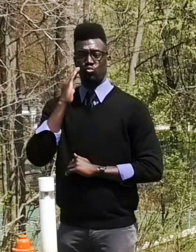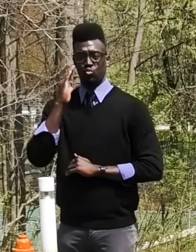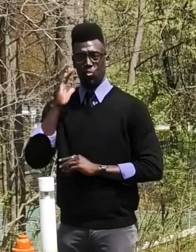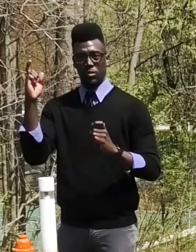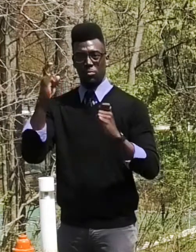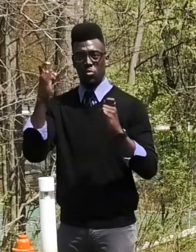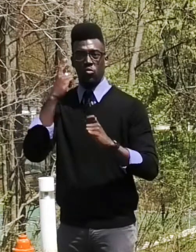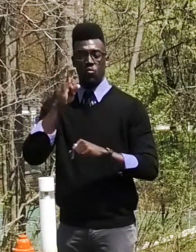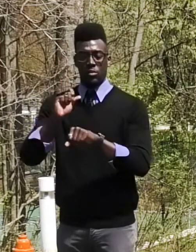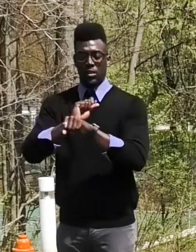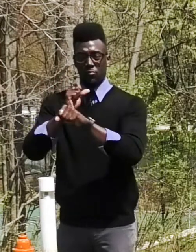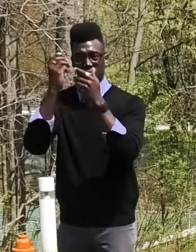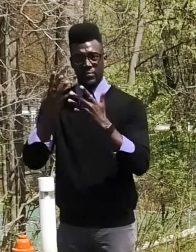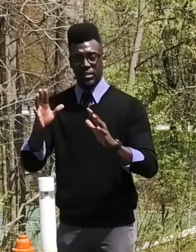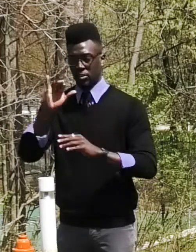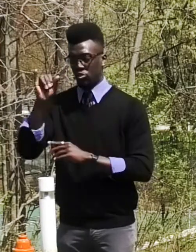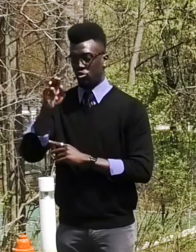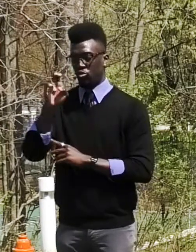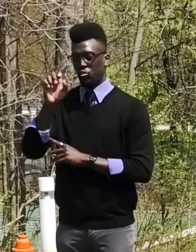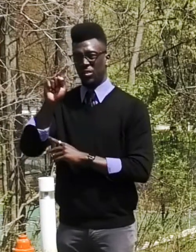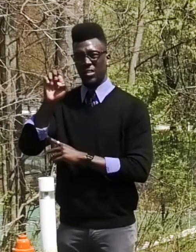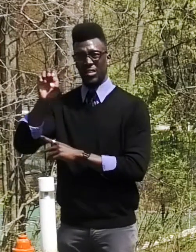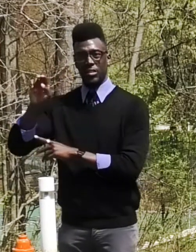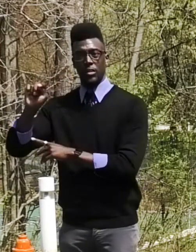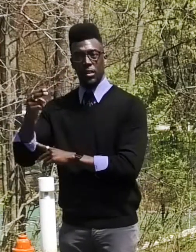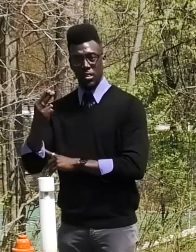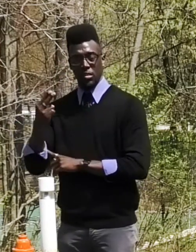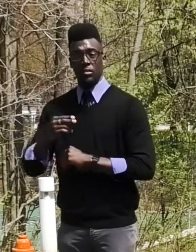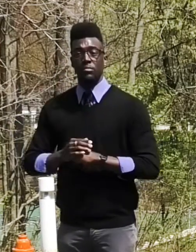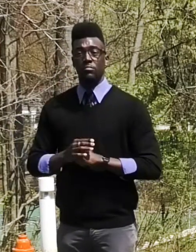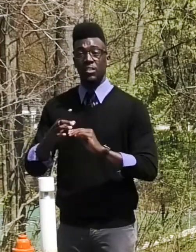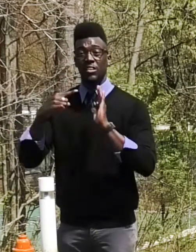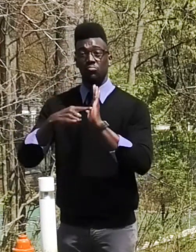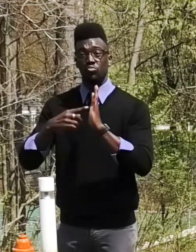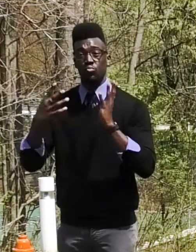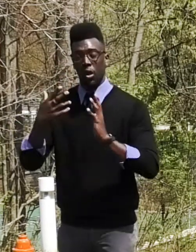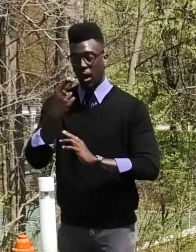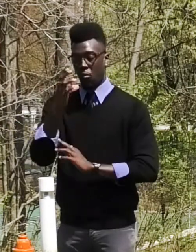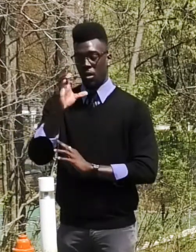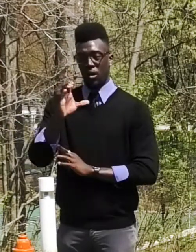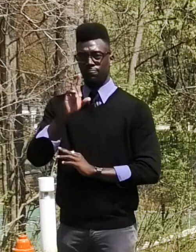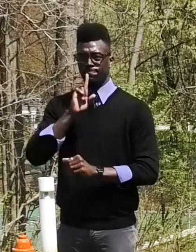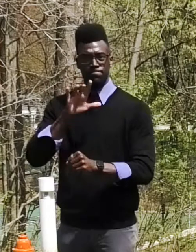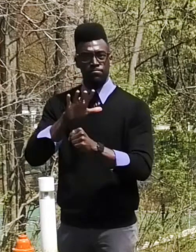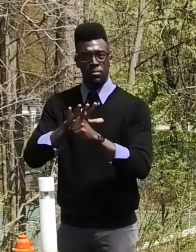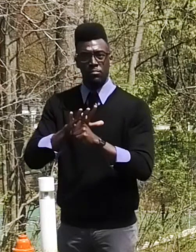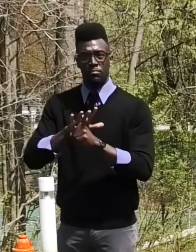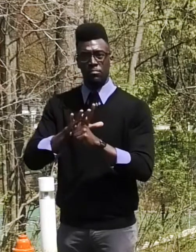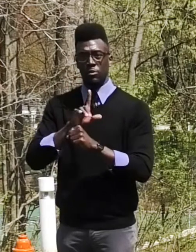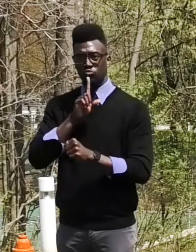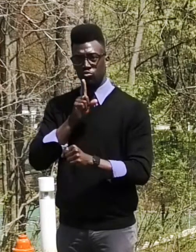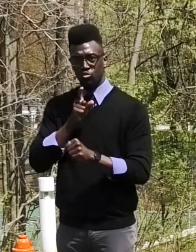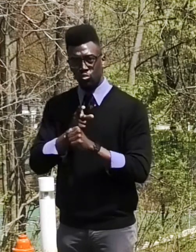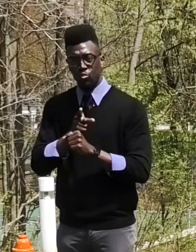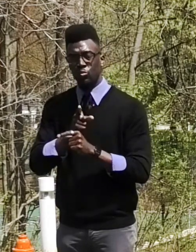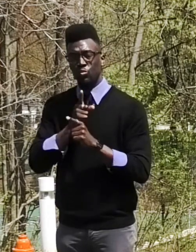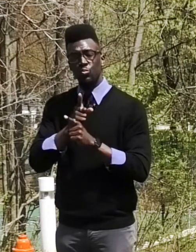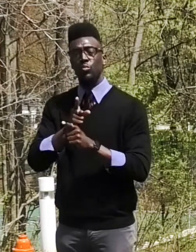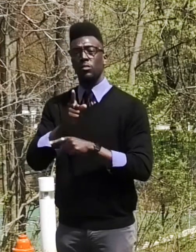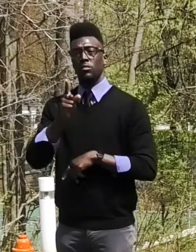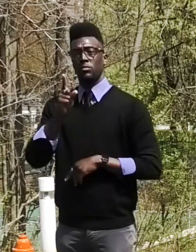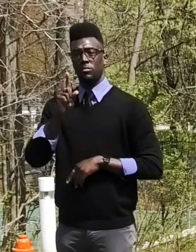enslavement, Juneteenth. It demonstrates Howard County's commitment to truth, justice, and